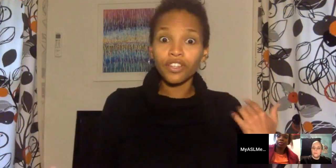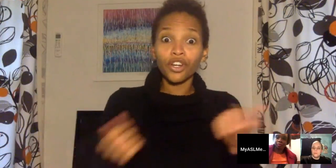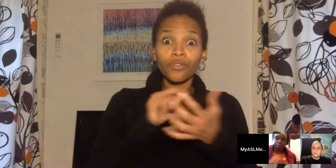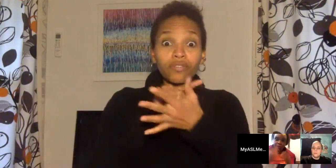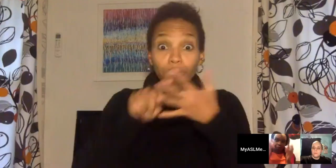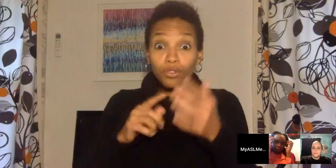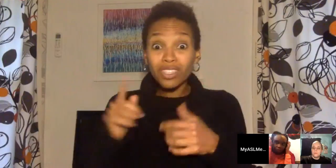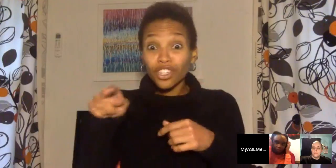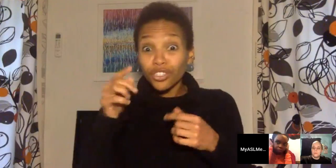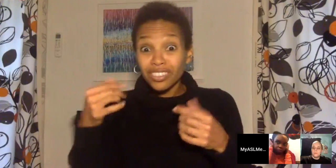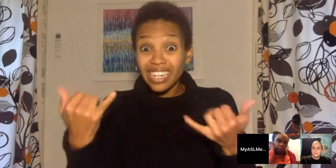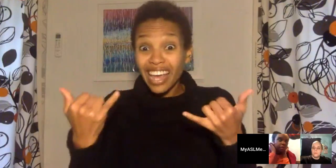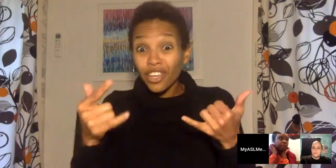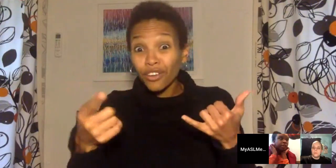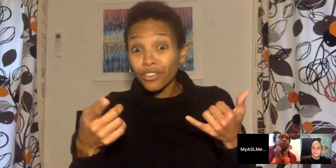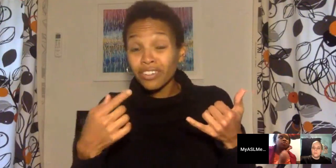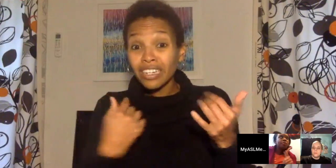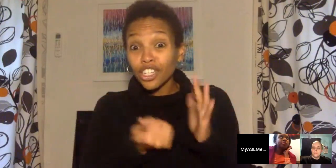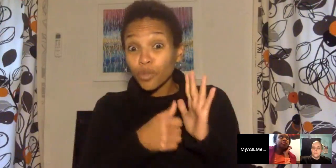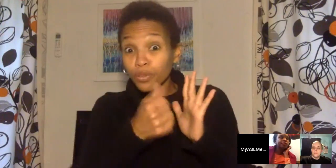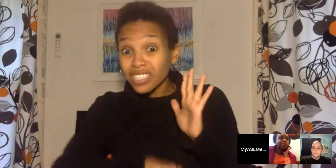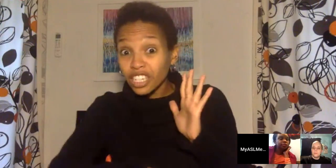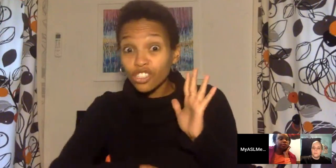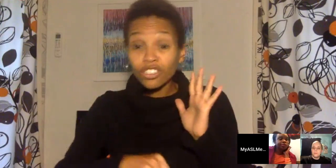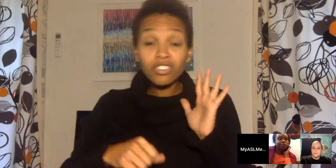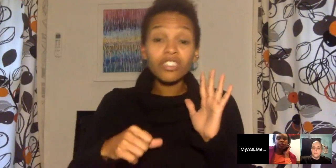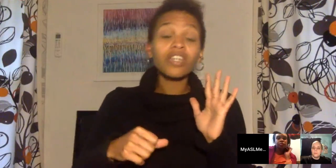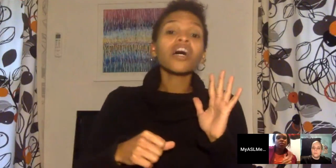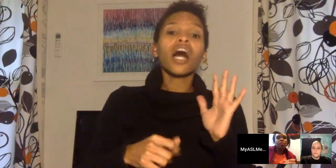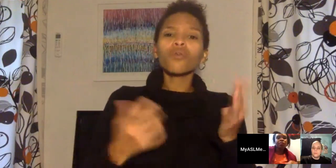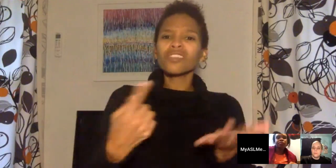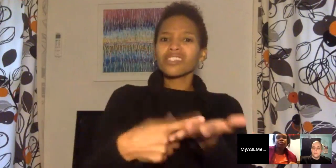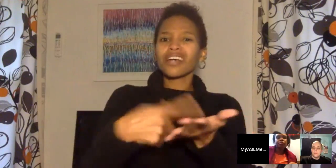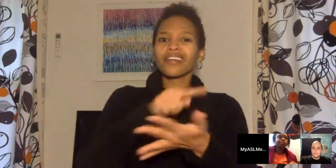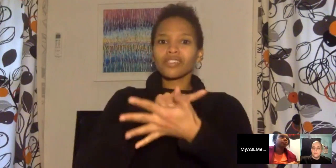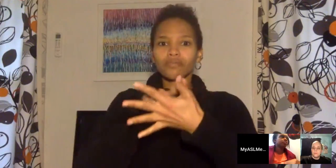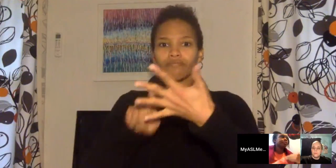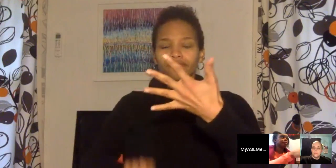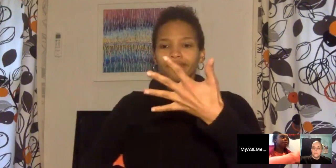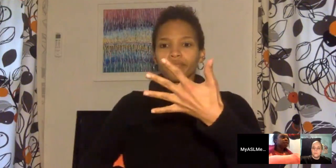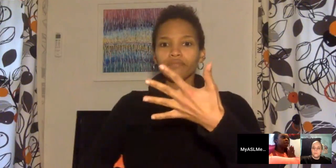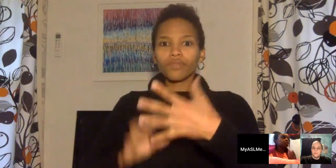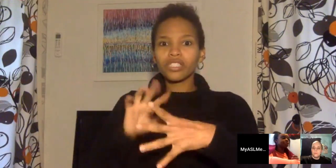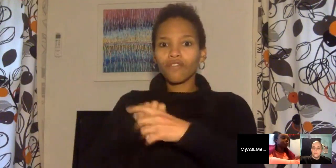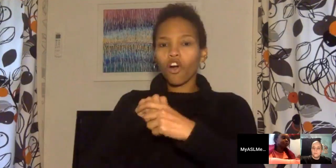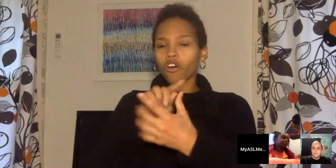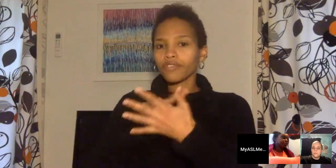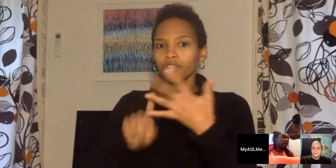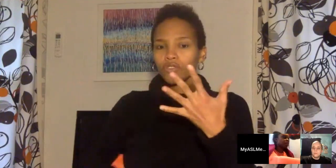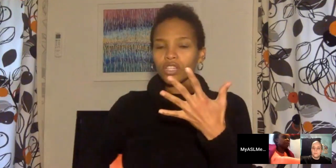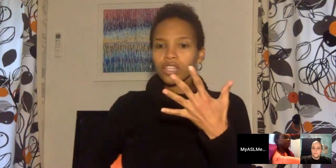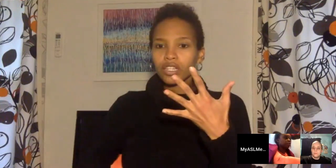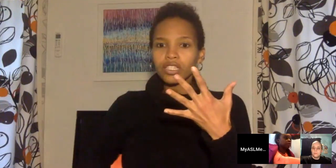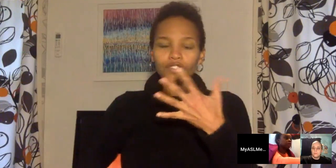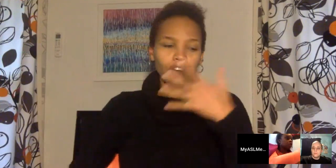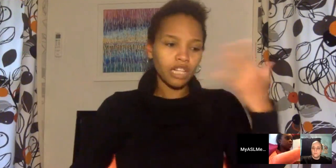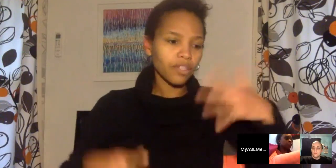know, today your procedure, I will discuss what's involved, the different elements. So